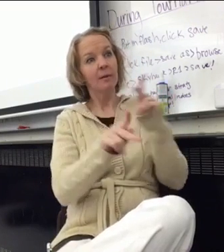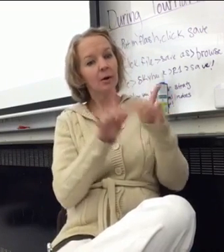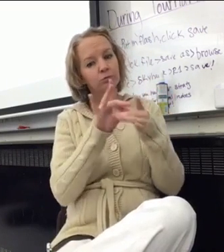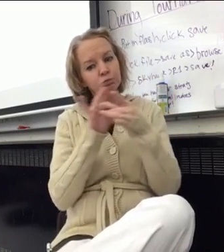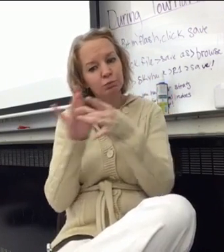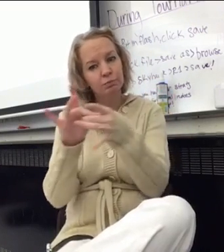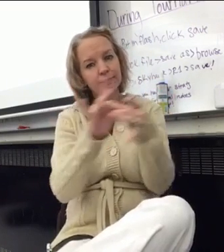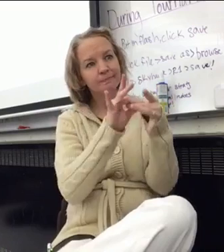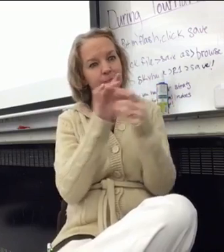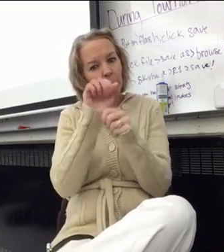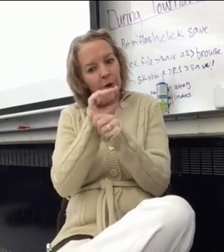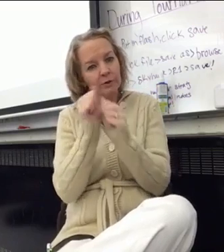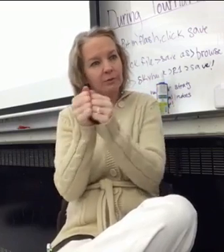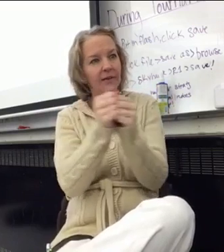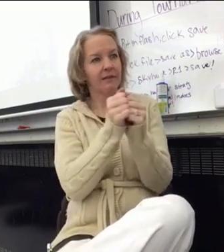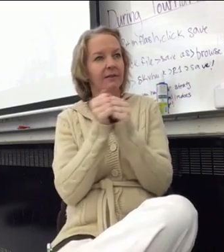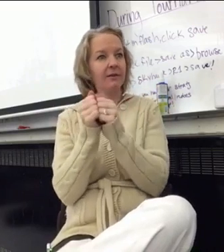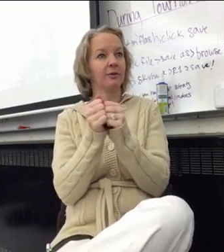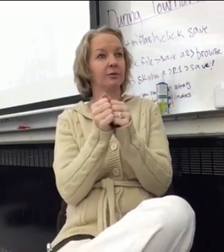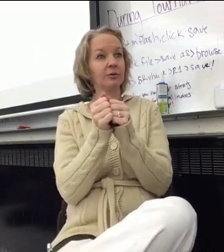while they work jointly together,